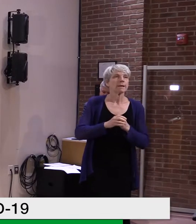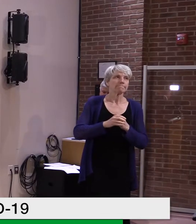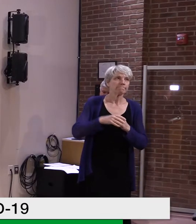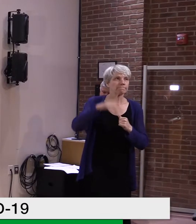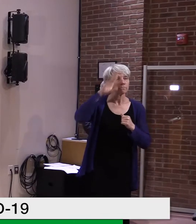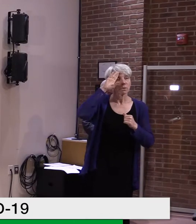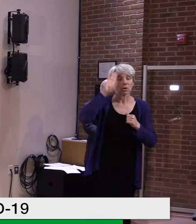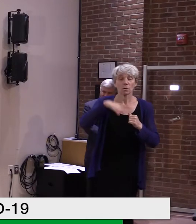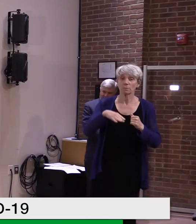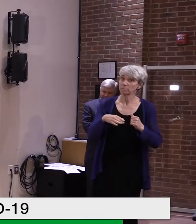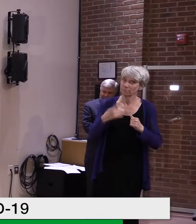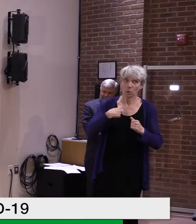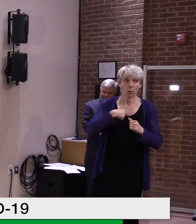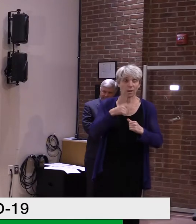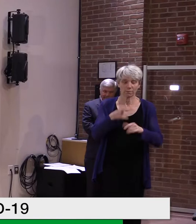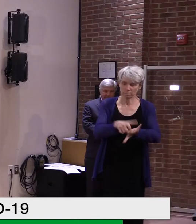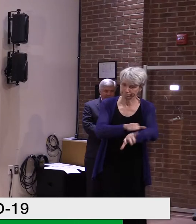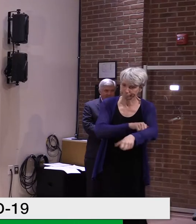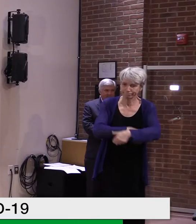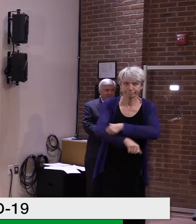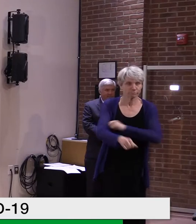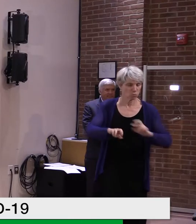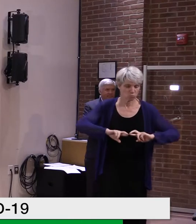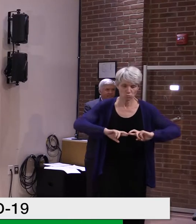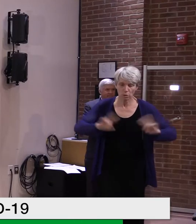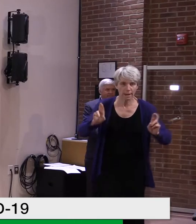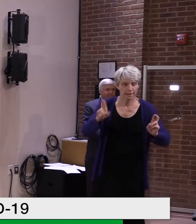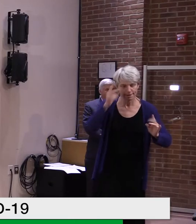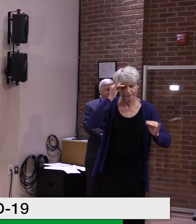to work a little bit harder, and we'll do whatever